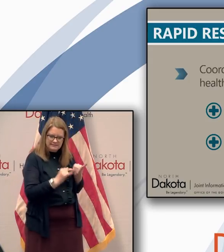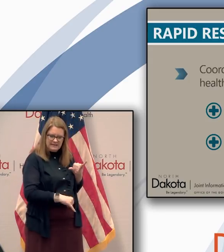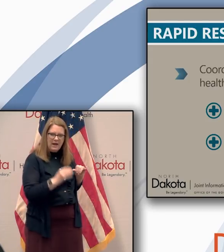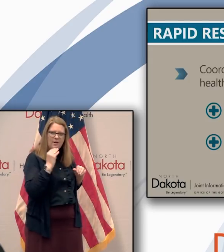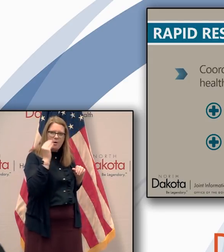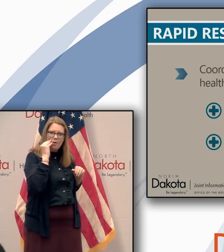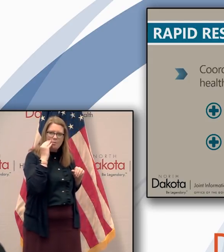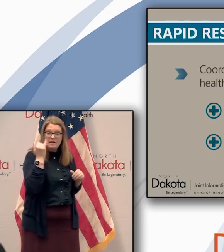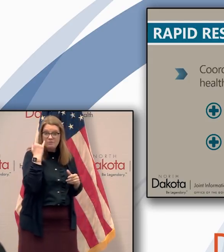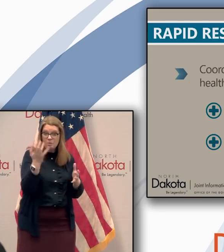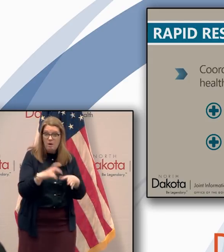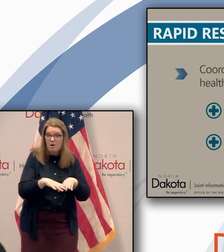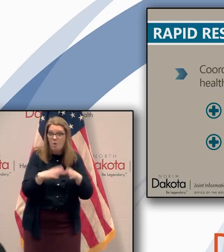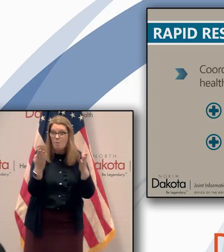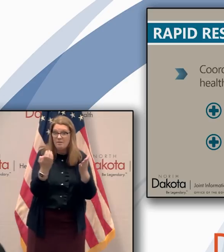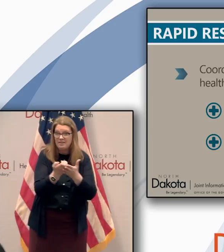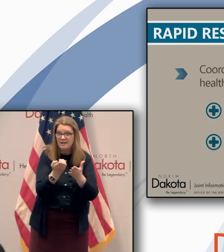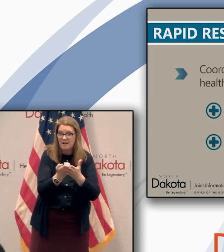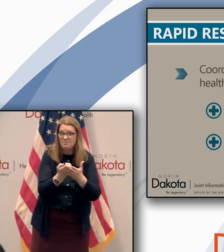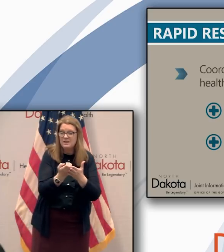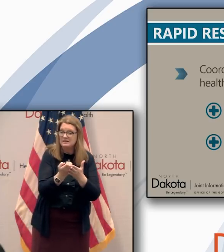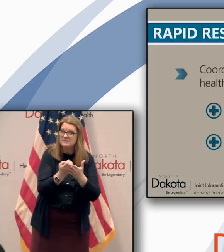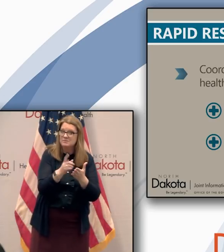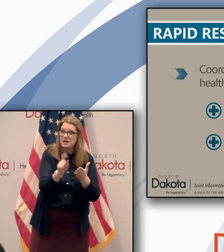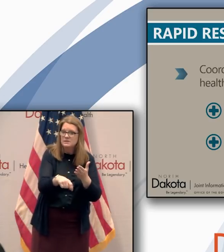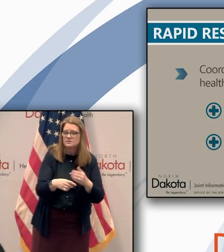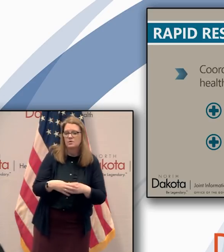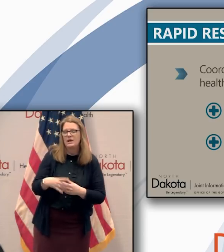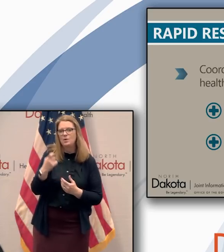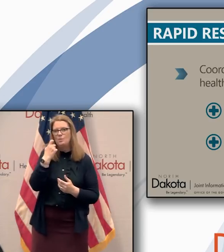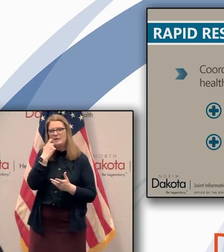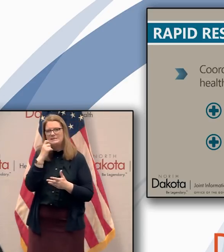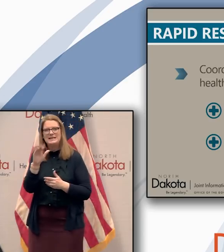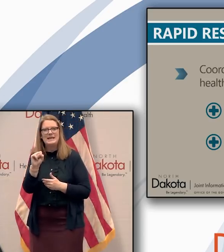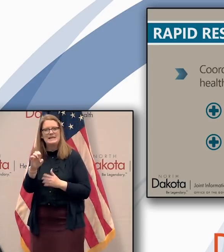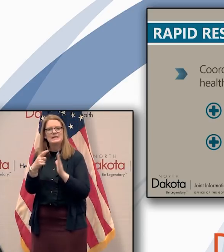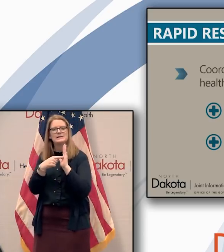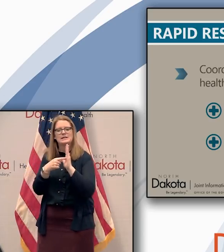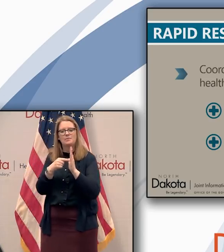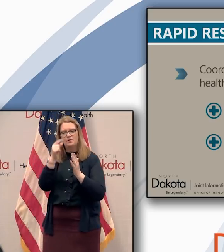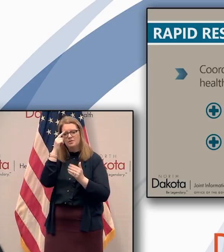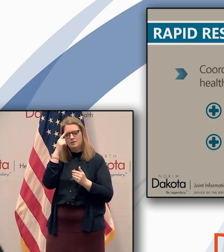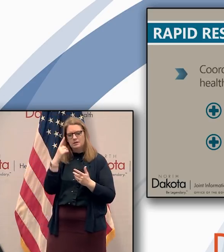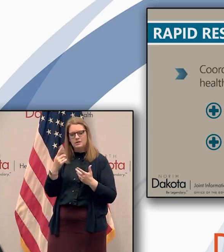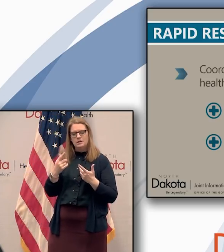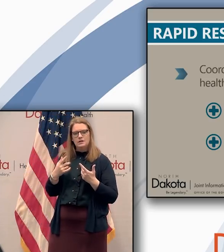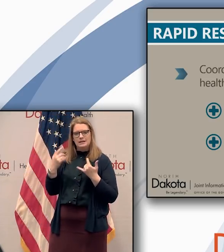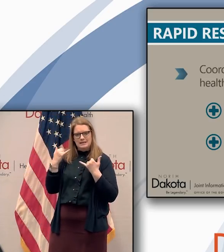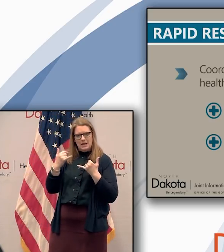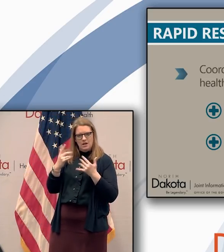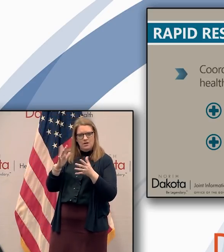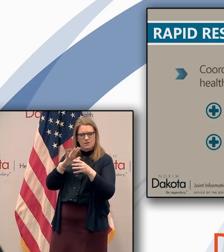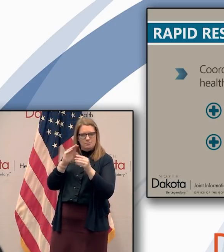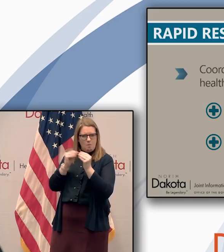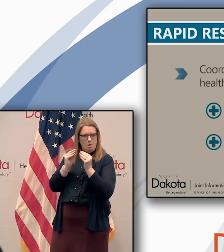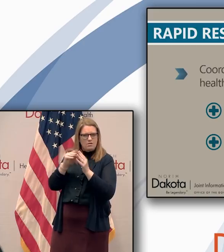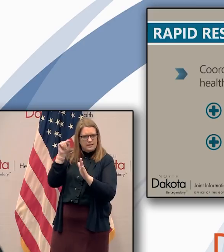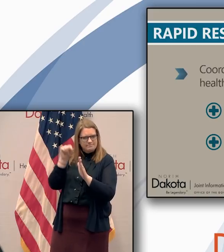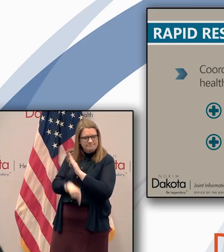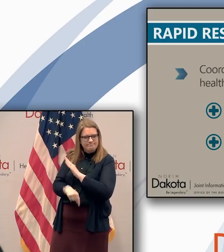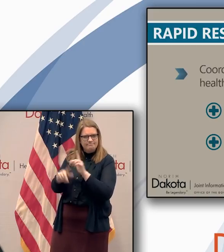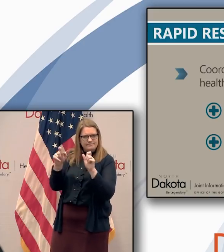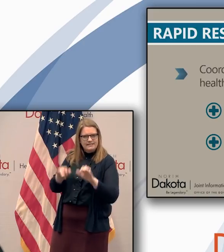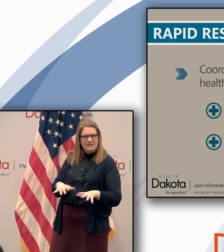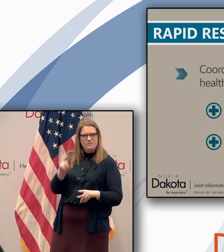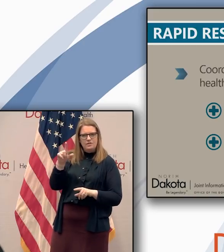do that. And we want to talk a little bit about the most recent case example of now we've got more complete data about testing from the